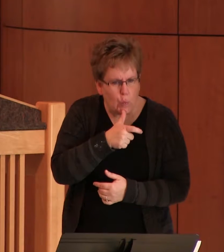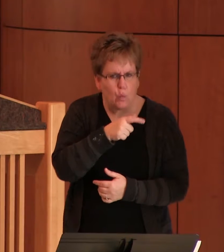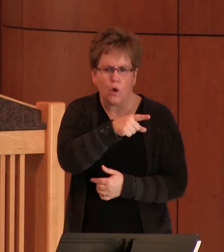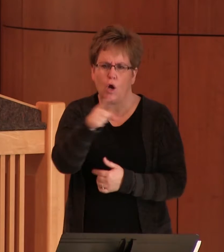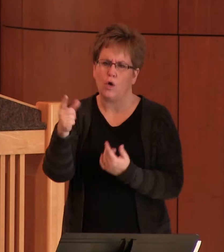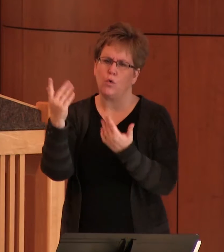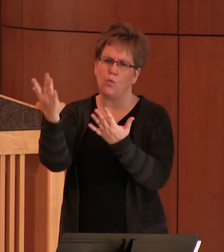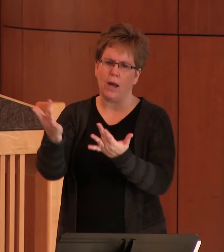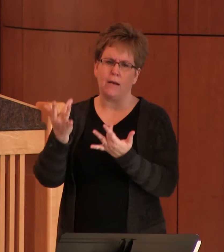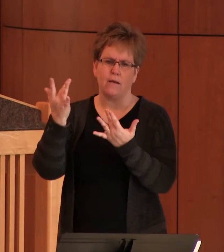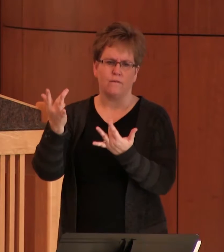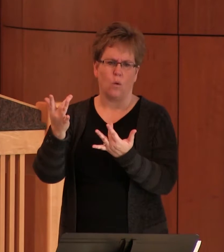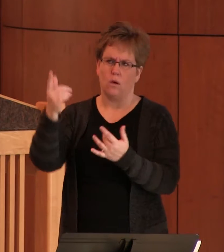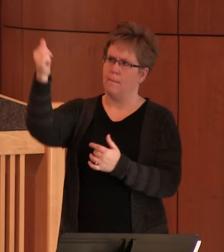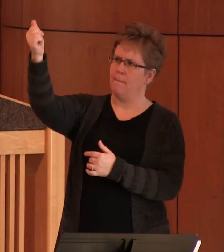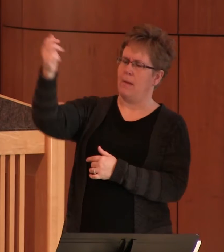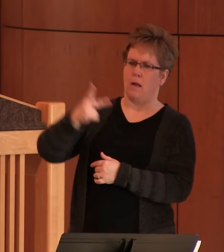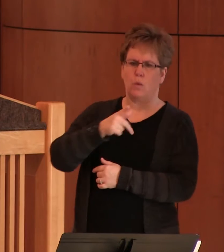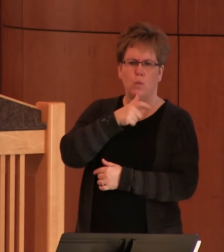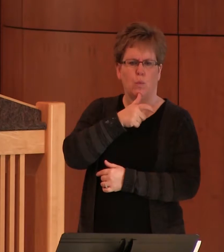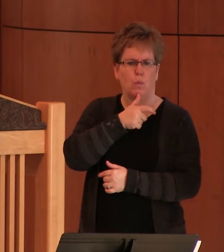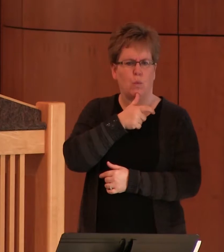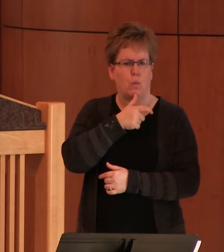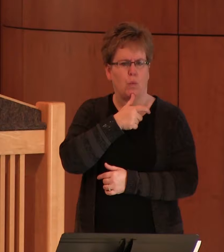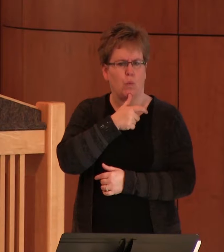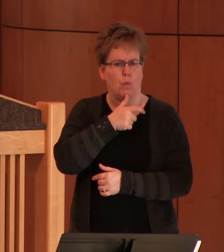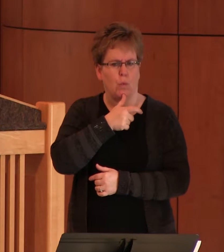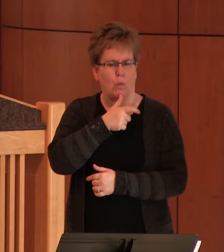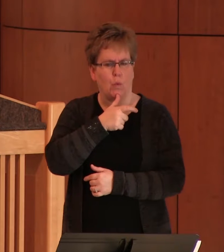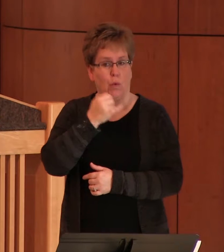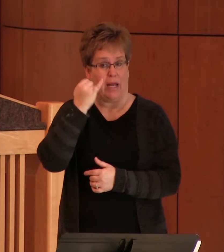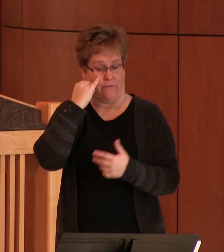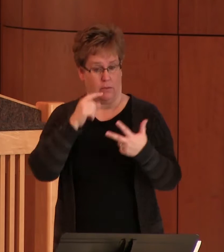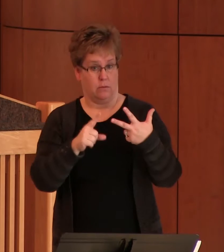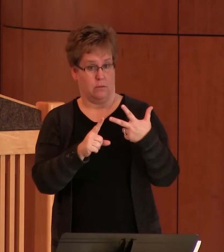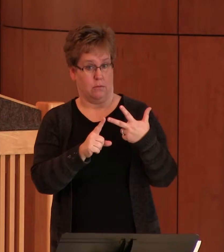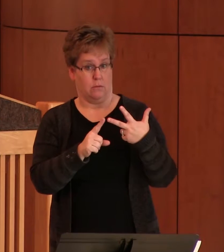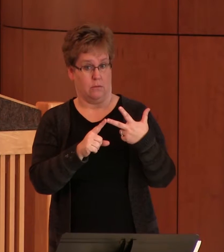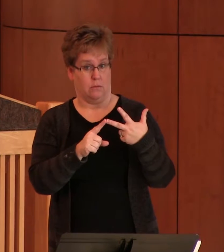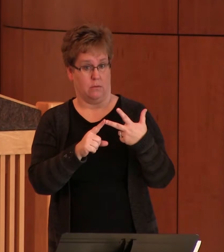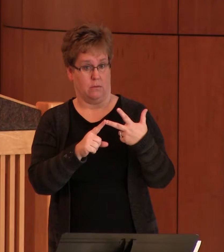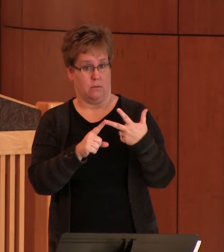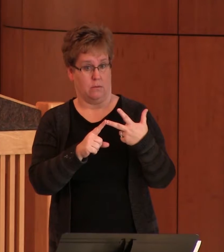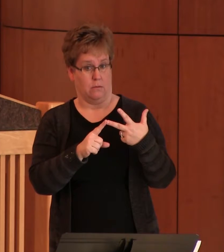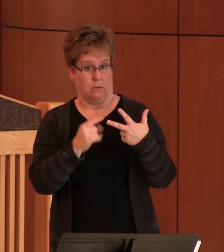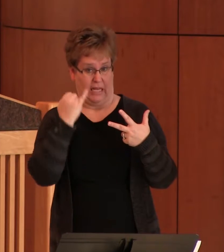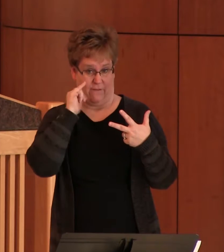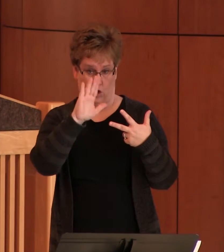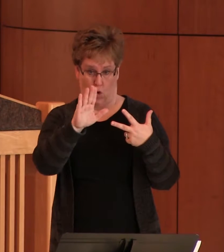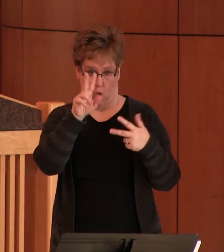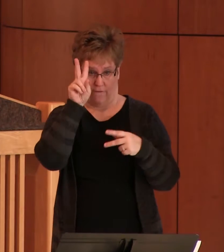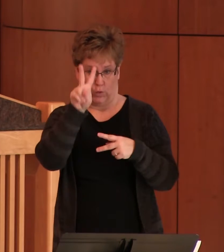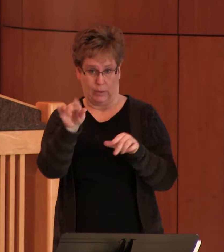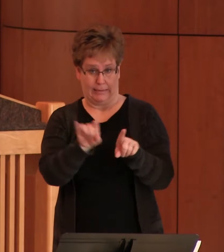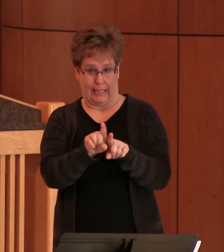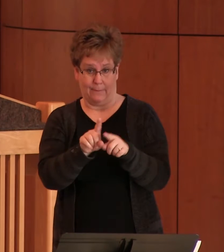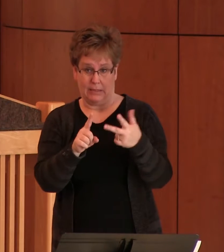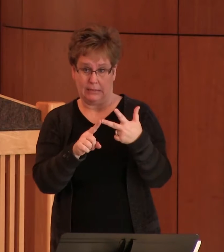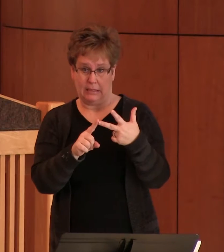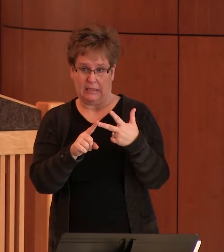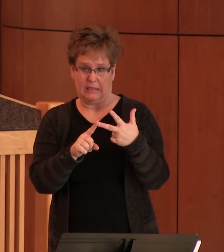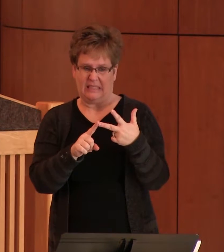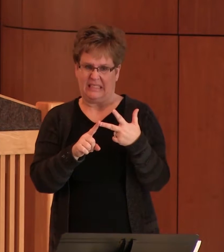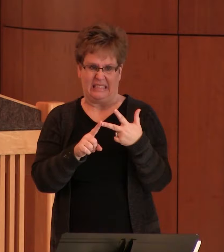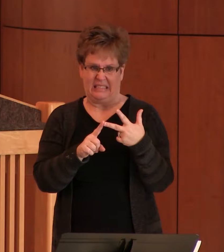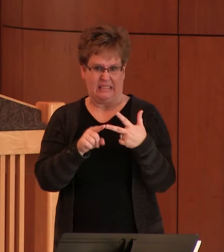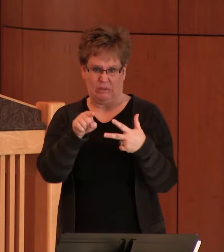for to return. Because if the description of the third slave is right, this is maybe not